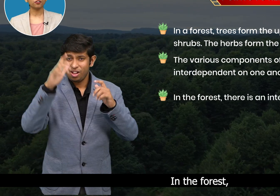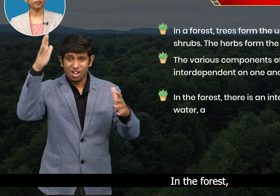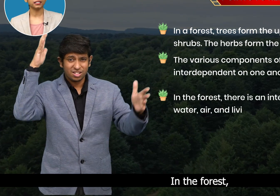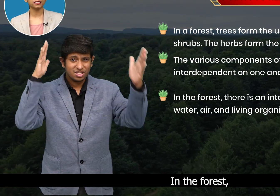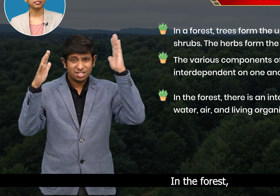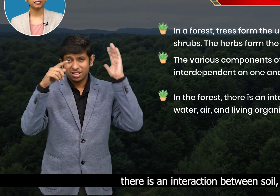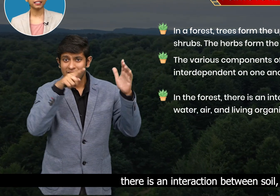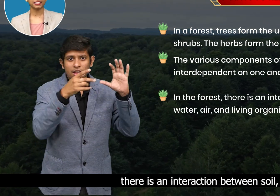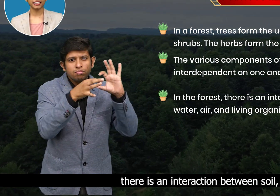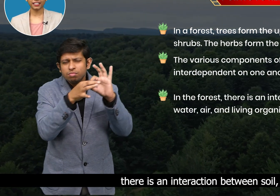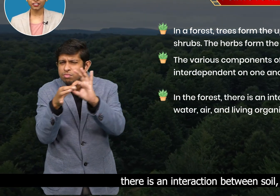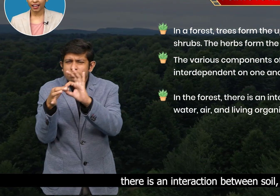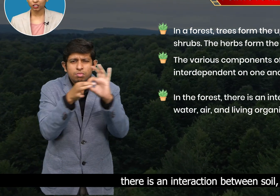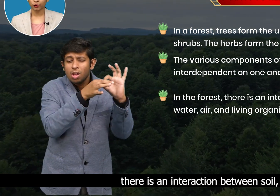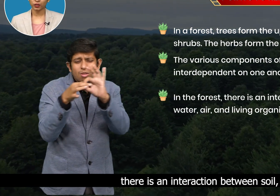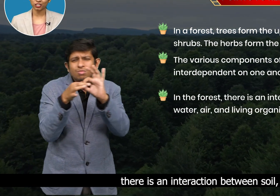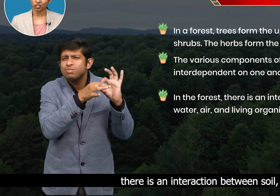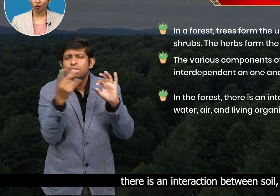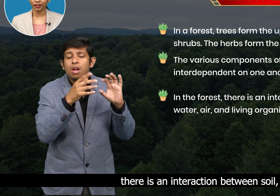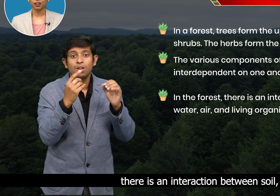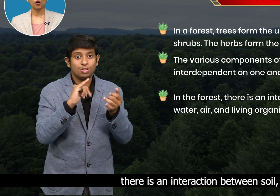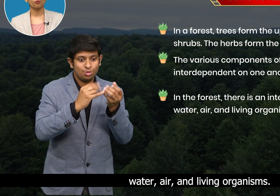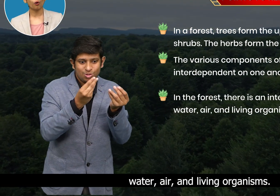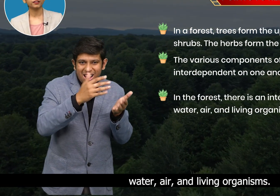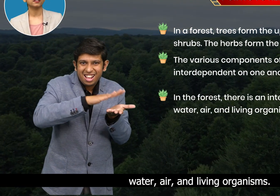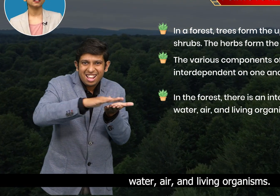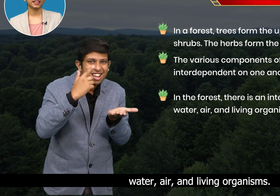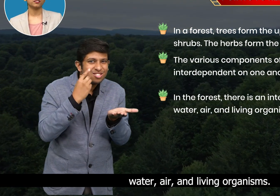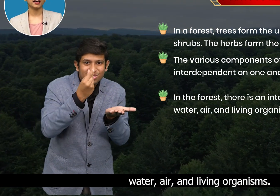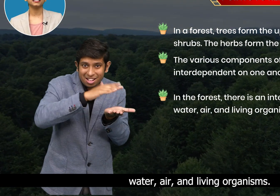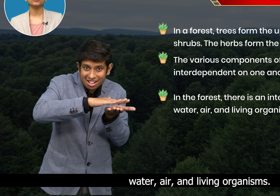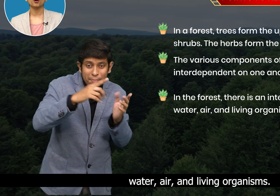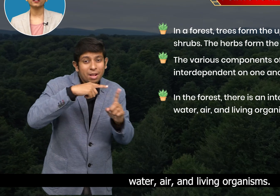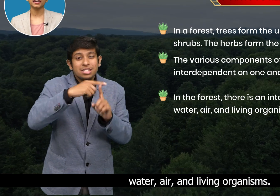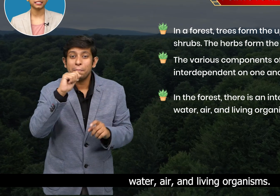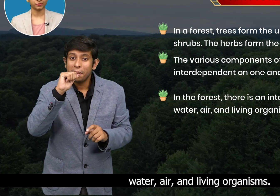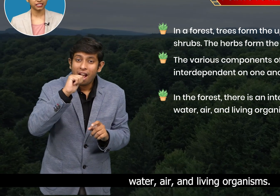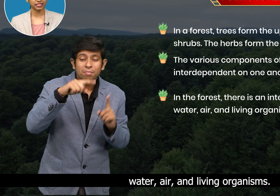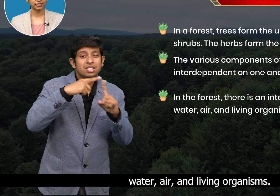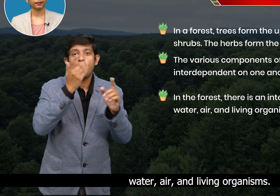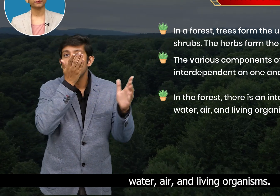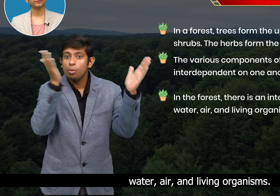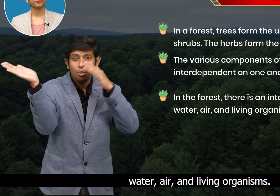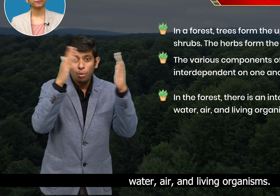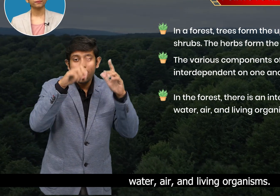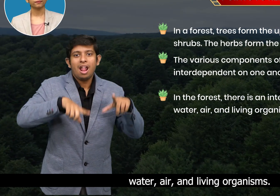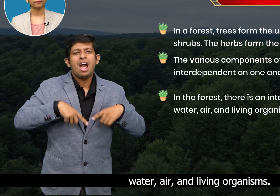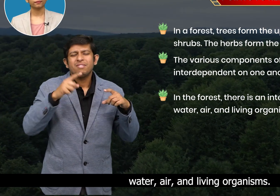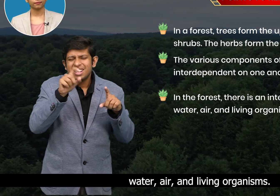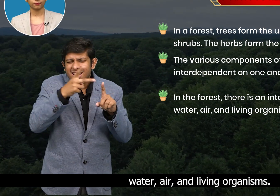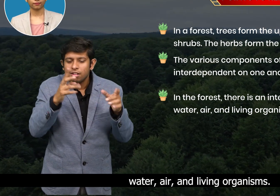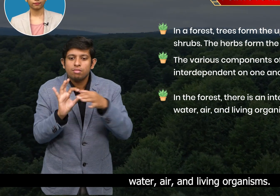In the forest, there is an interaction between soil, water, air, and living organisms.